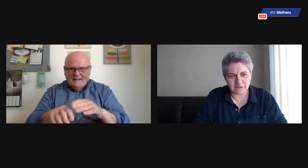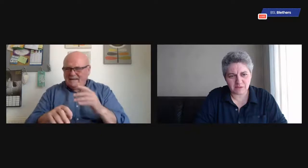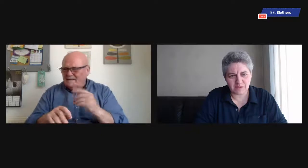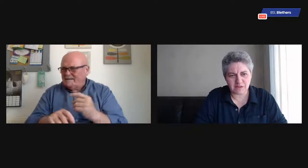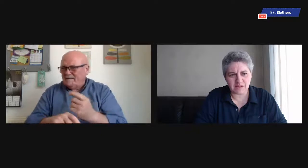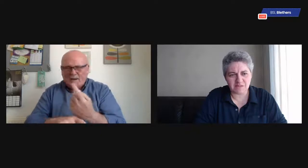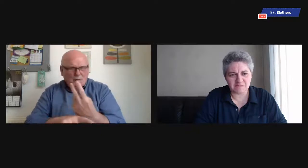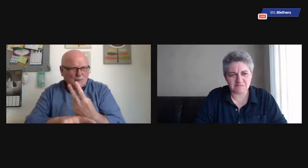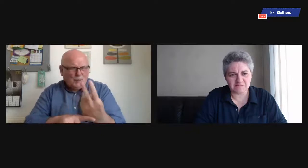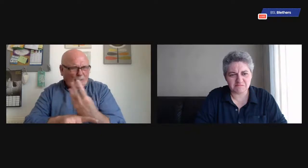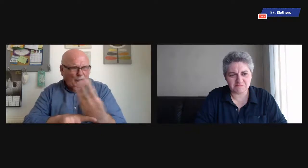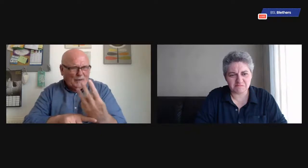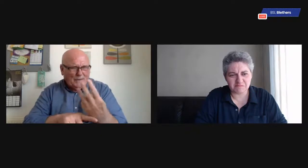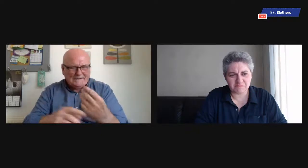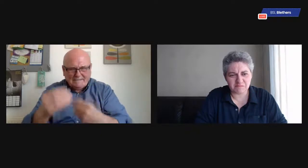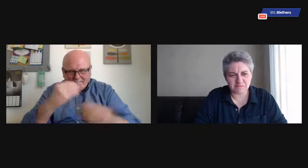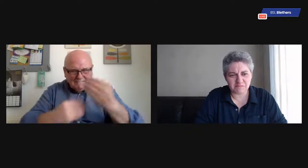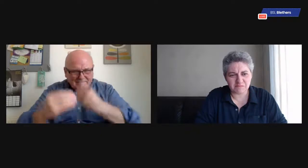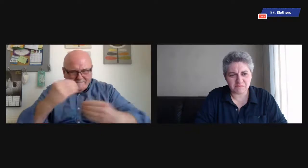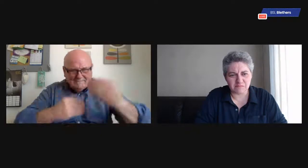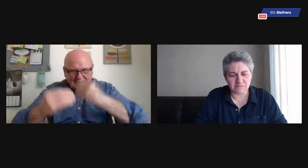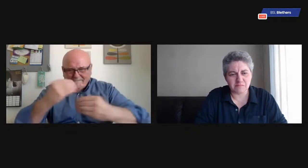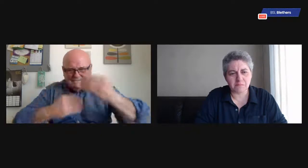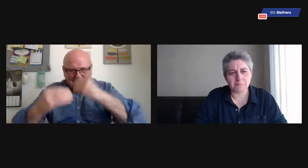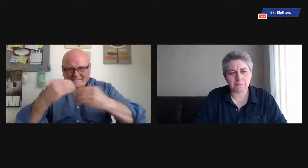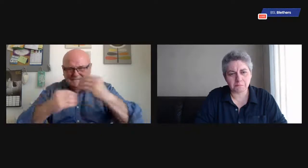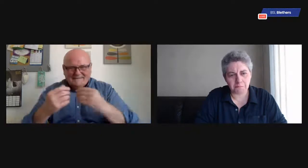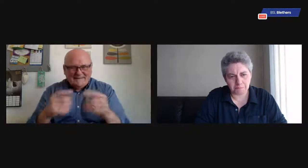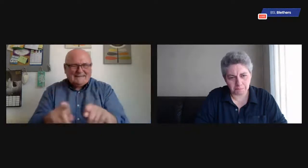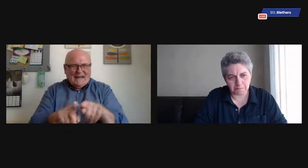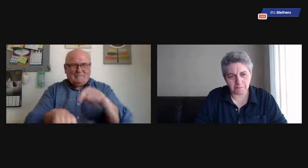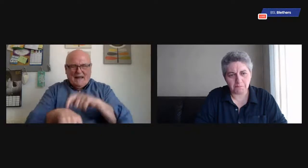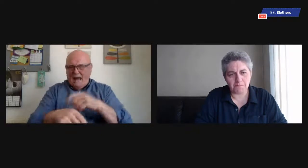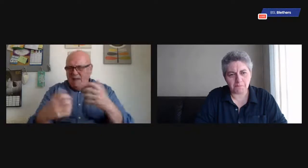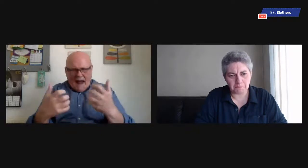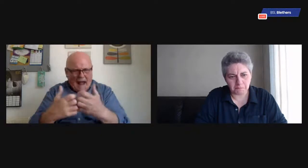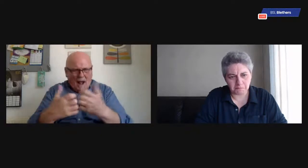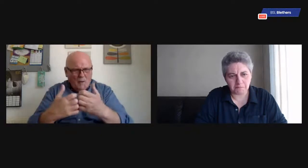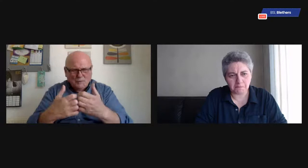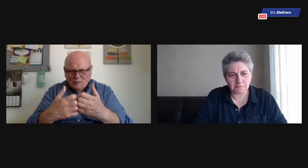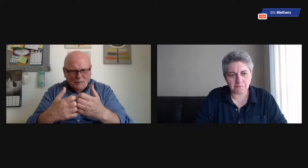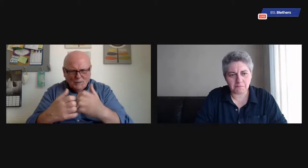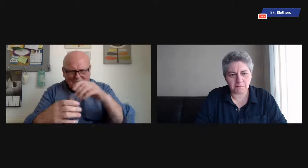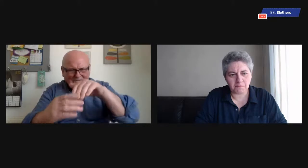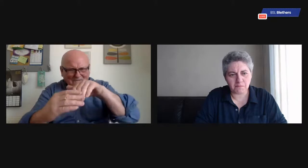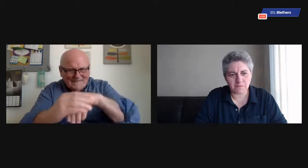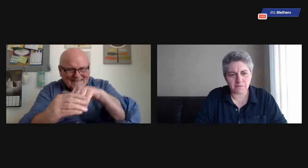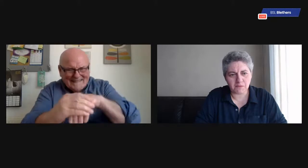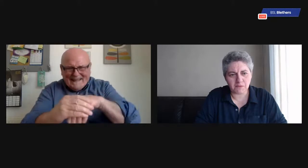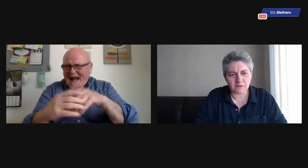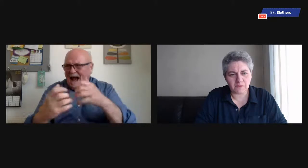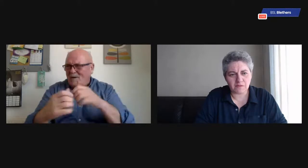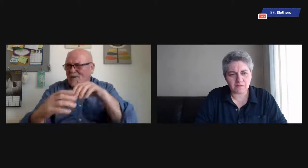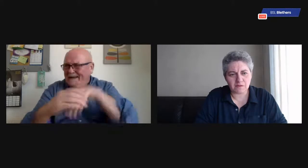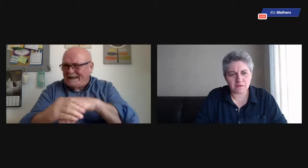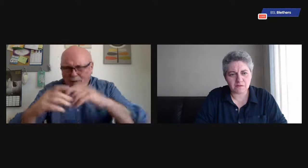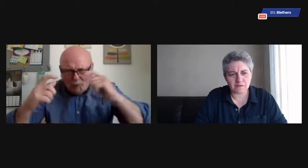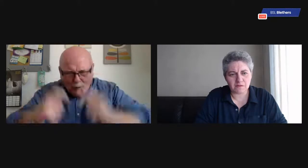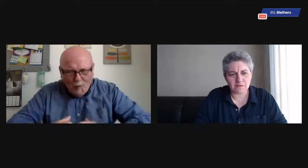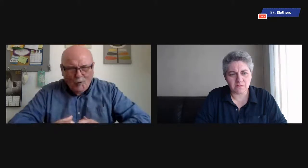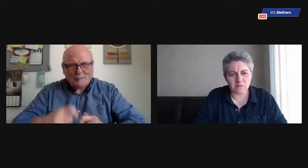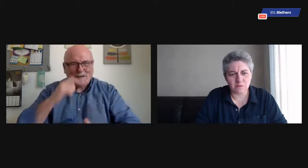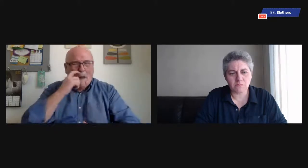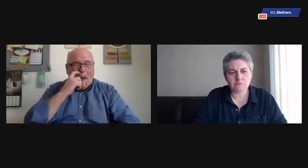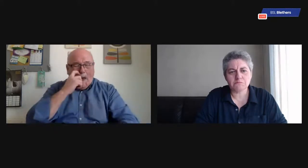of this pilot. We did training for about 2 or 3 weeks to understand what we were doing, and we were all doing this training at the same